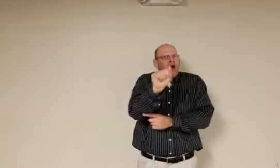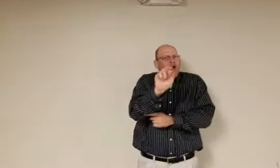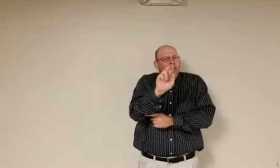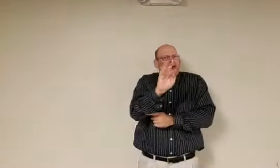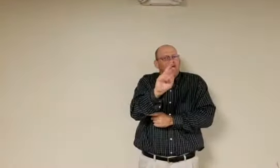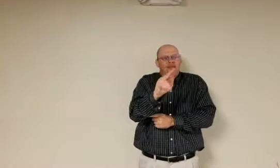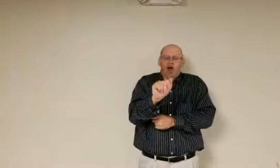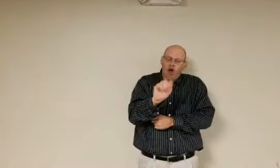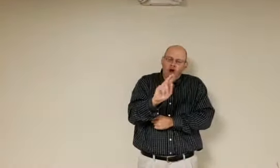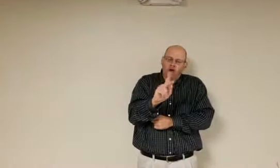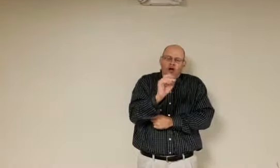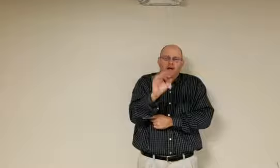Except they don't have the Ark of the Covenant.